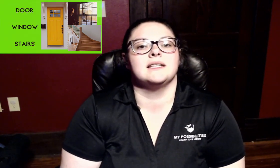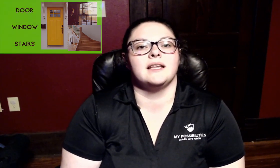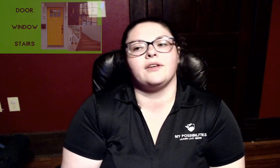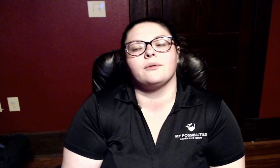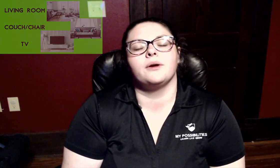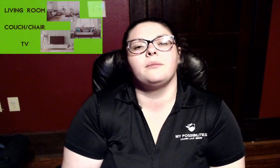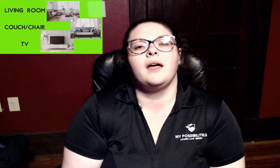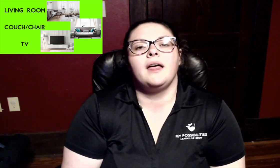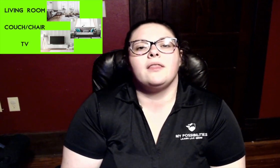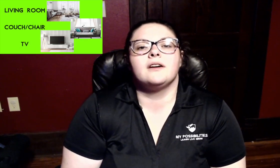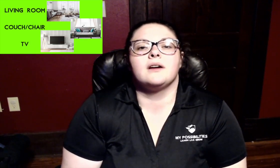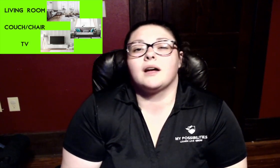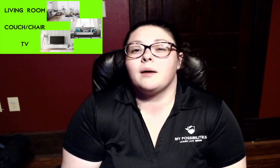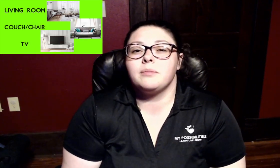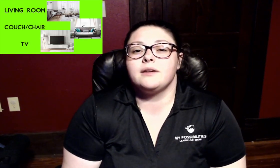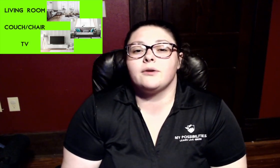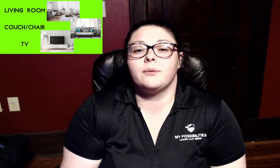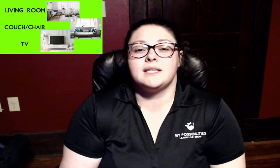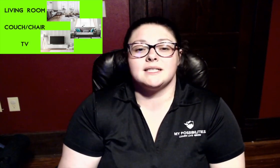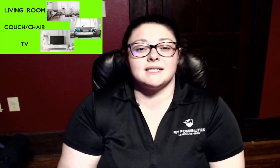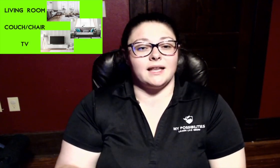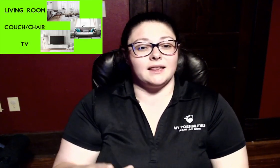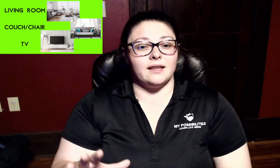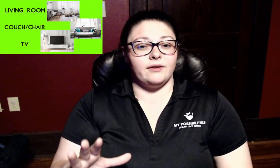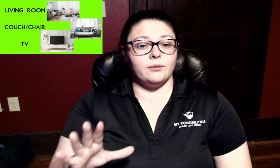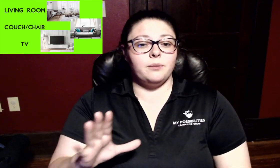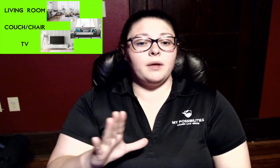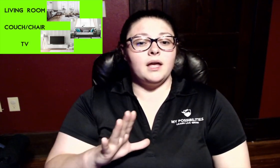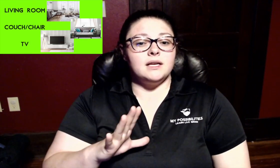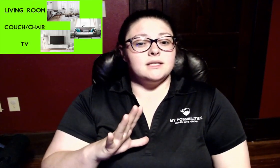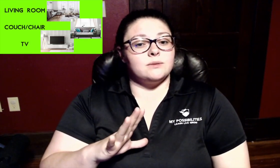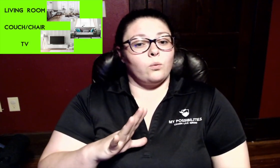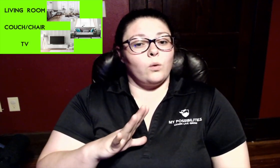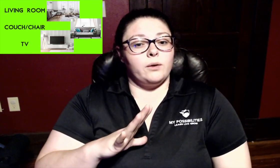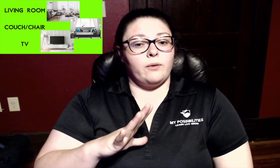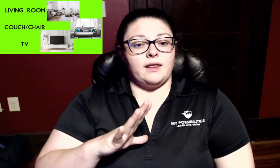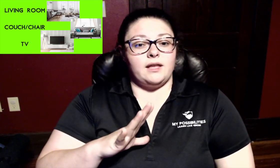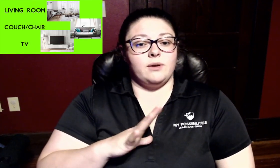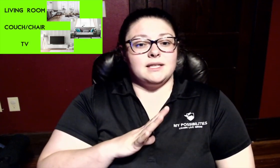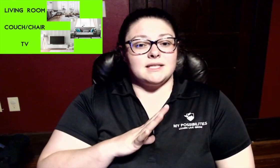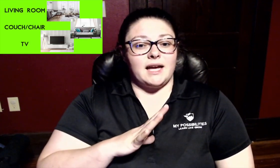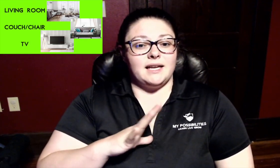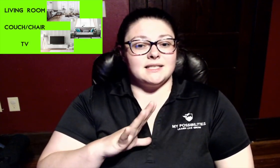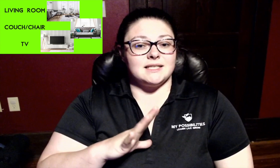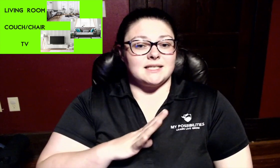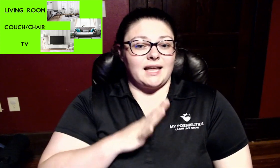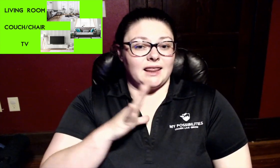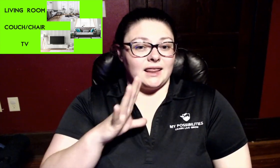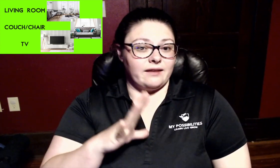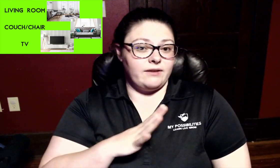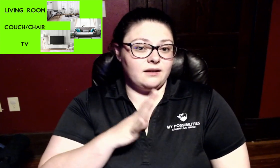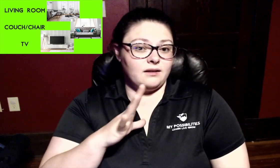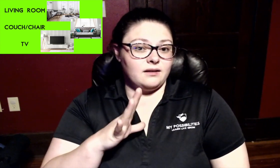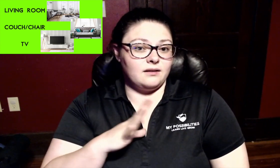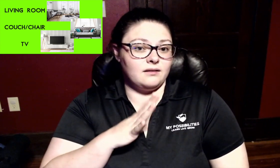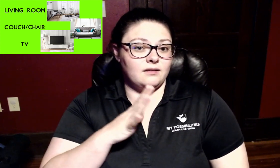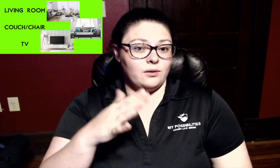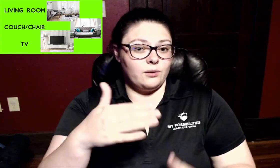living room. There are a couple of different ways to sign living room. One way that you can sign is to sign living